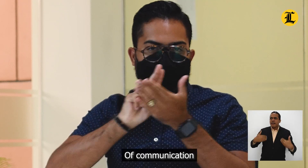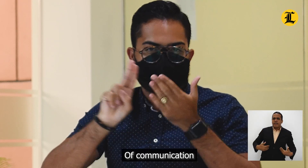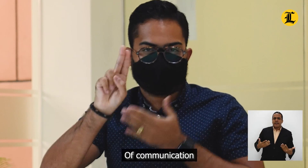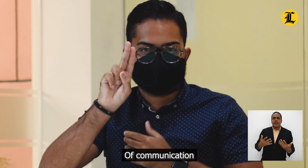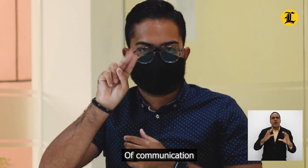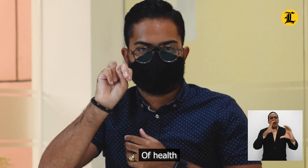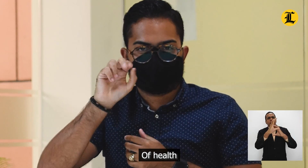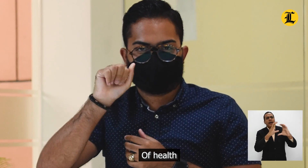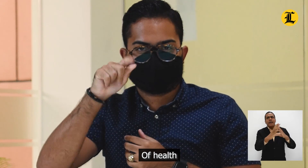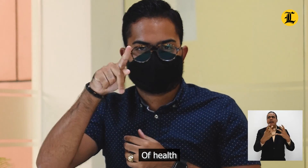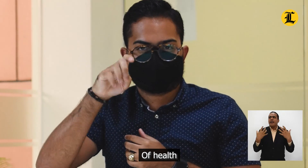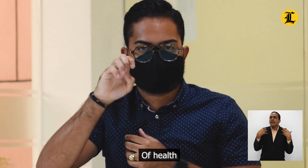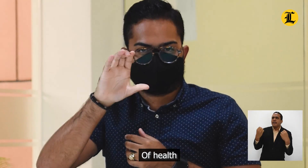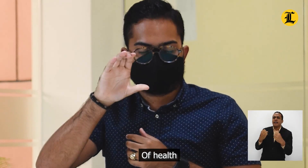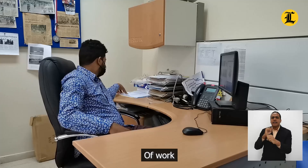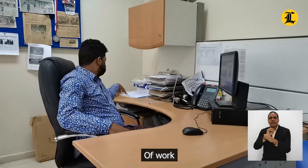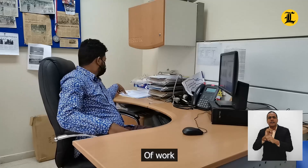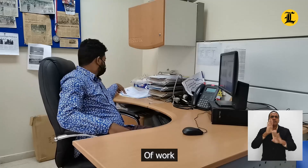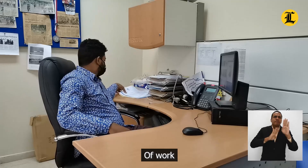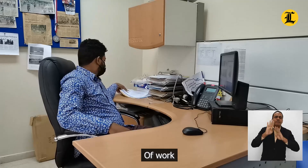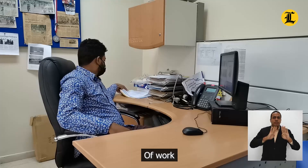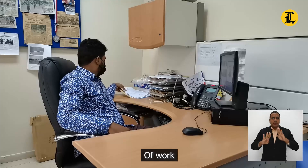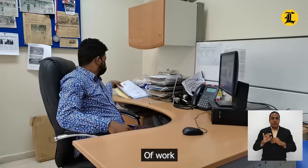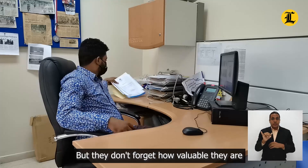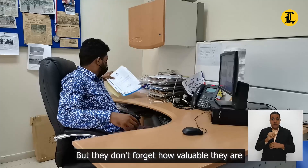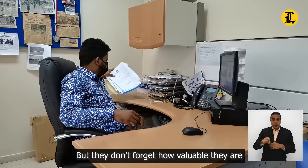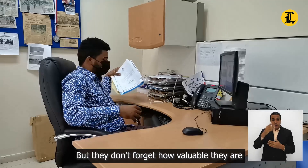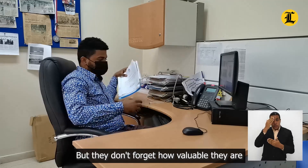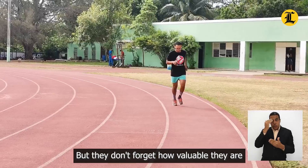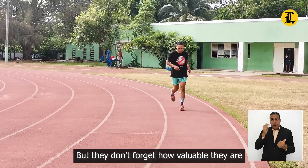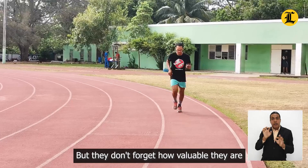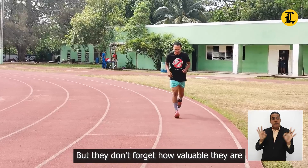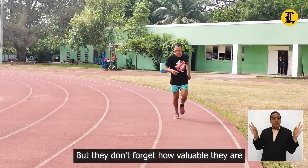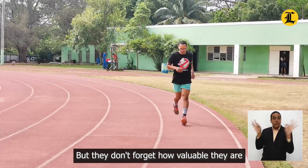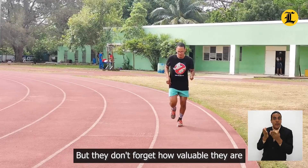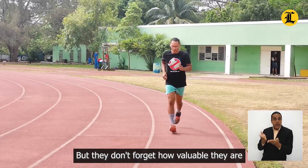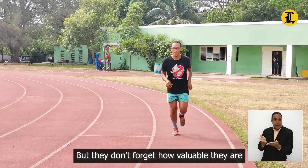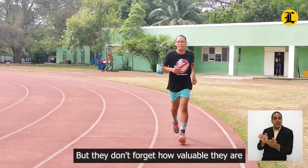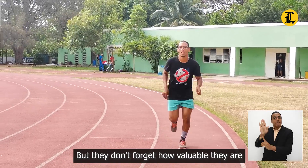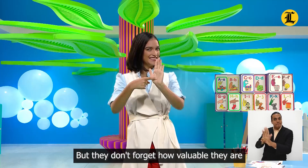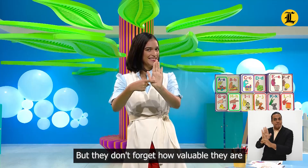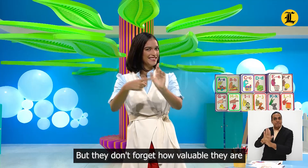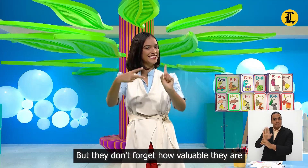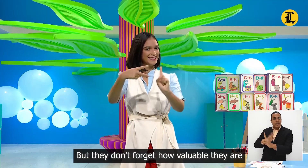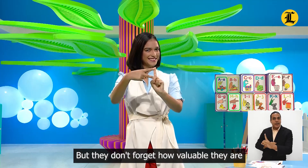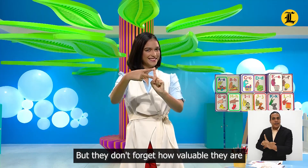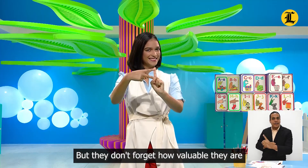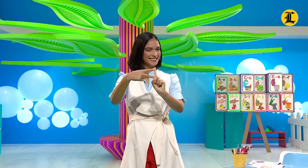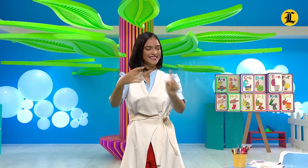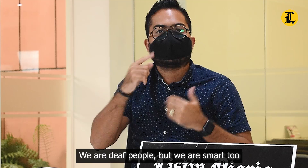physics, of communication, of health, of work. But they don't forget how valuable they